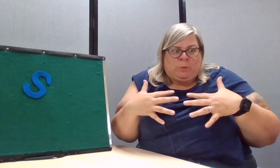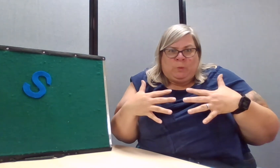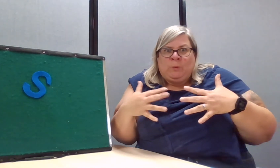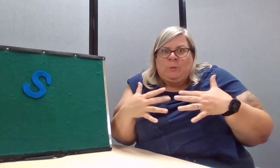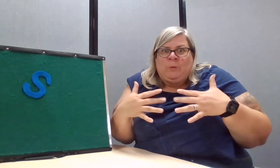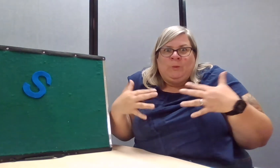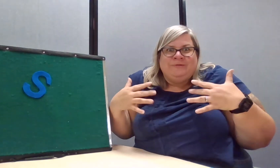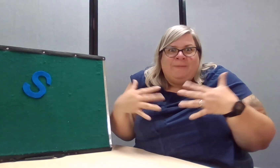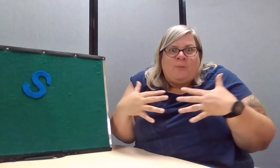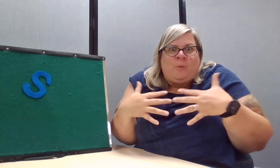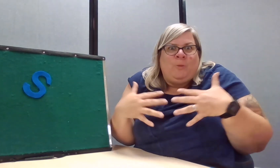Spooky.